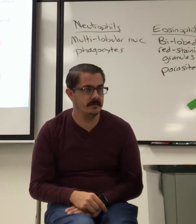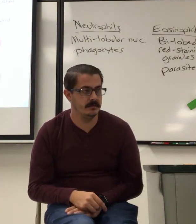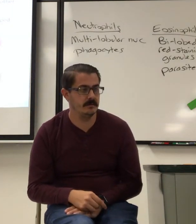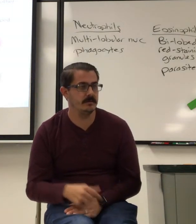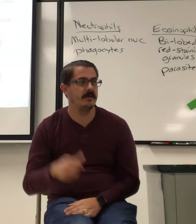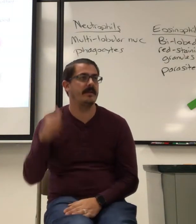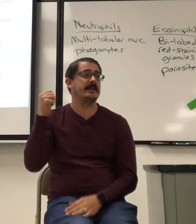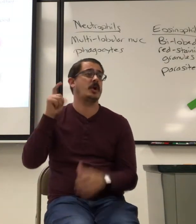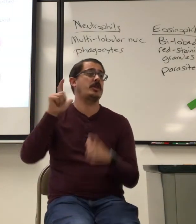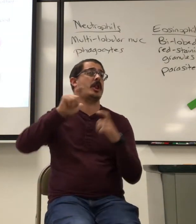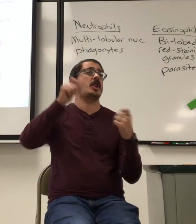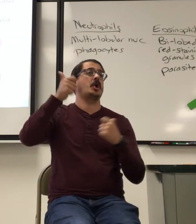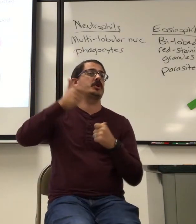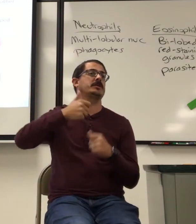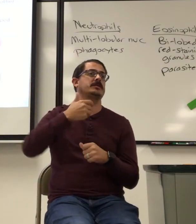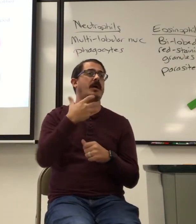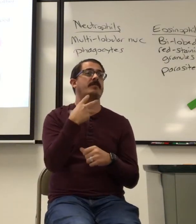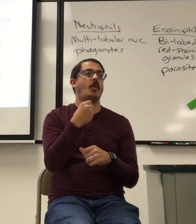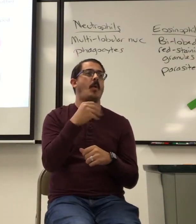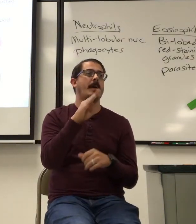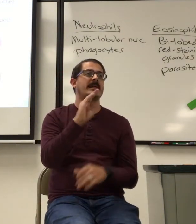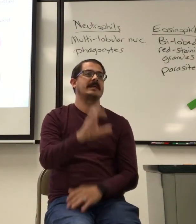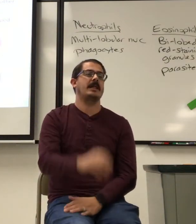blood cells in terms of diameter.